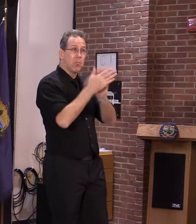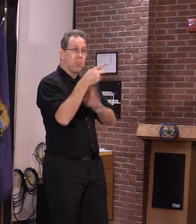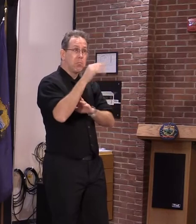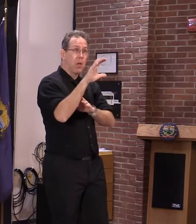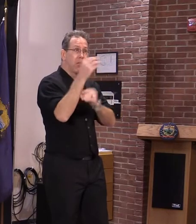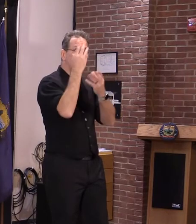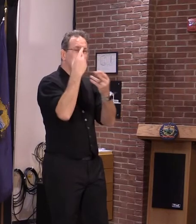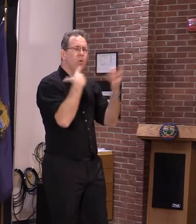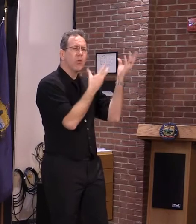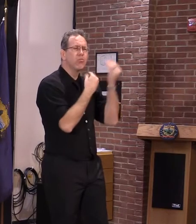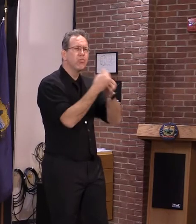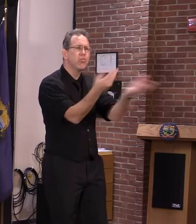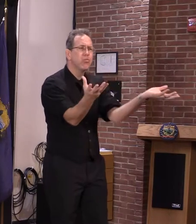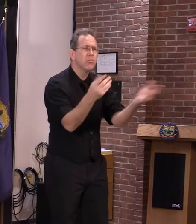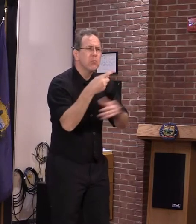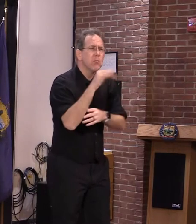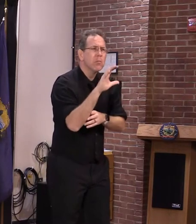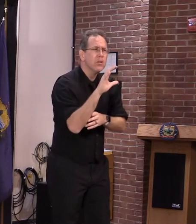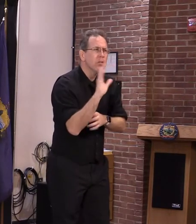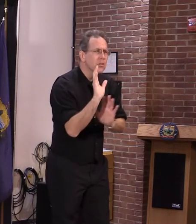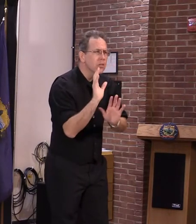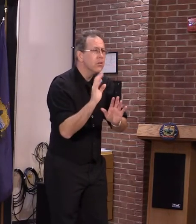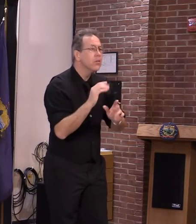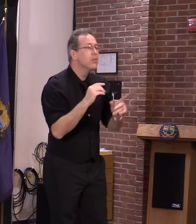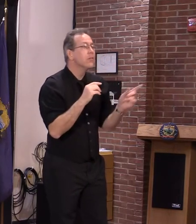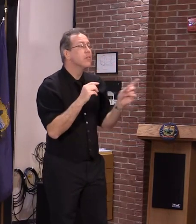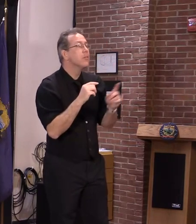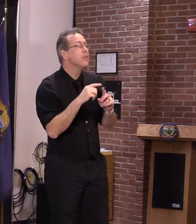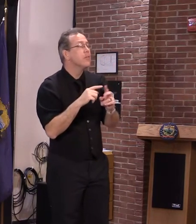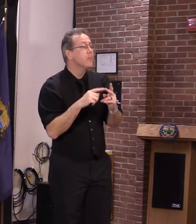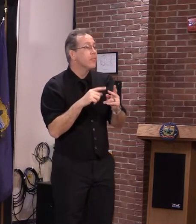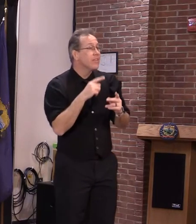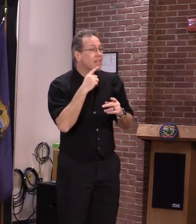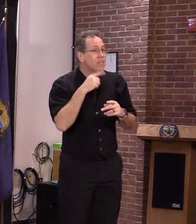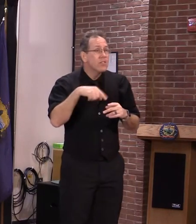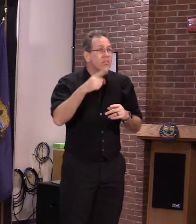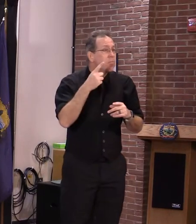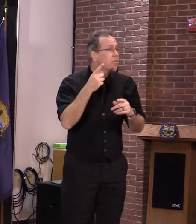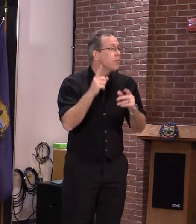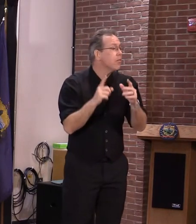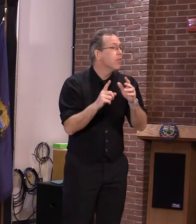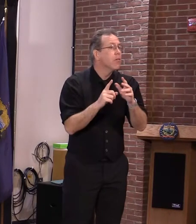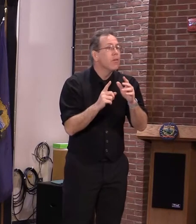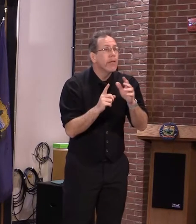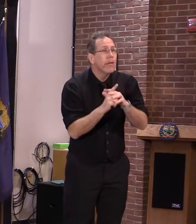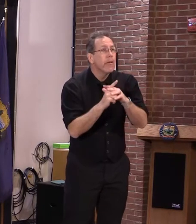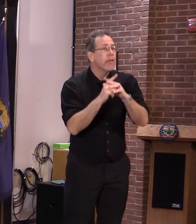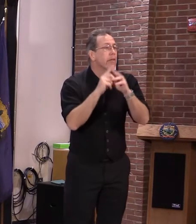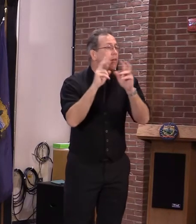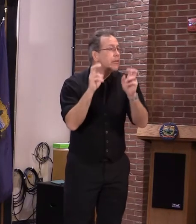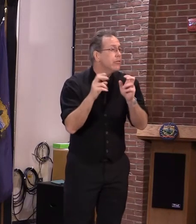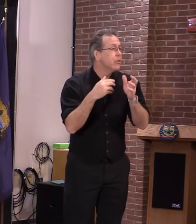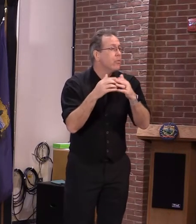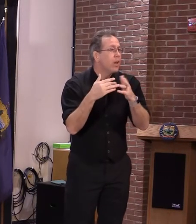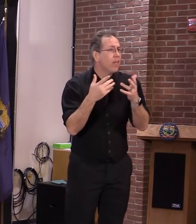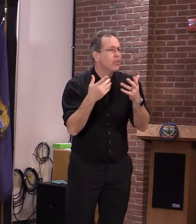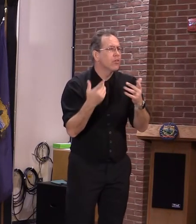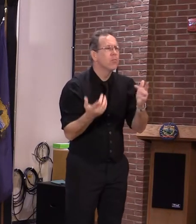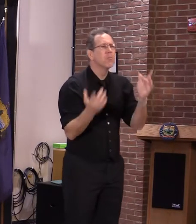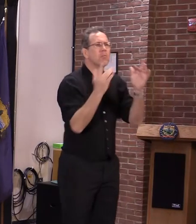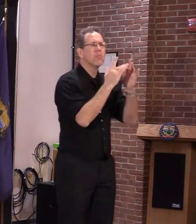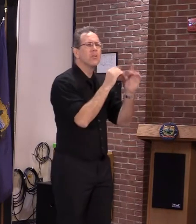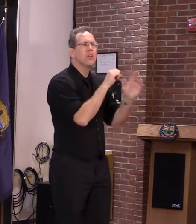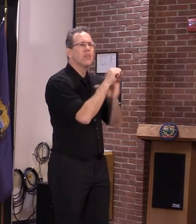that doesn't work, if Adam is off or encumbered with something, certainly call the barracks, ask to speak with a supervisor or the